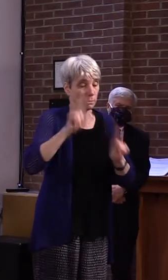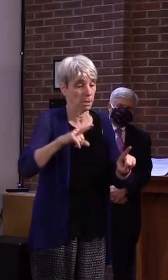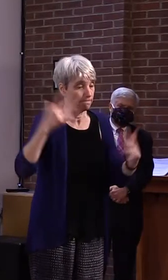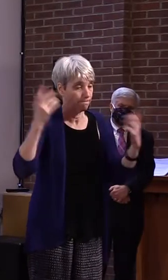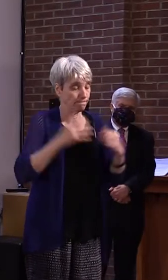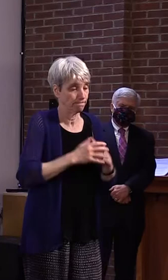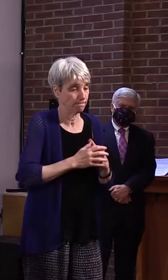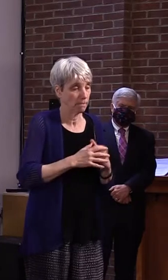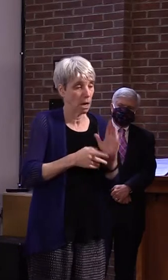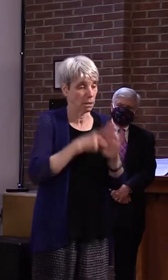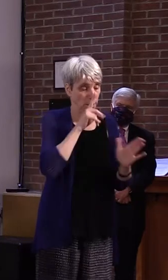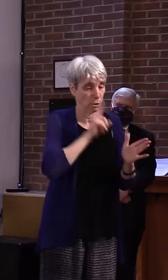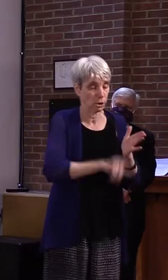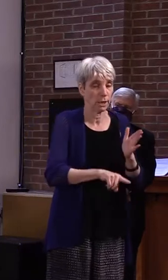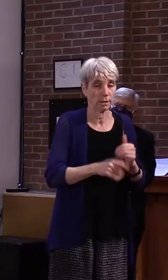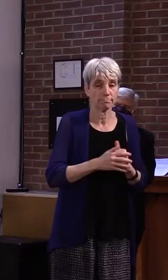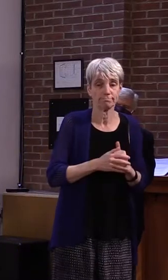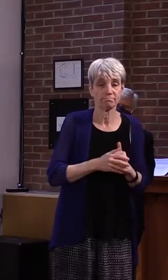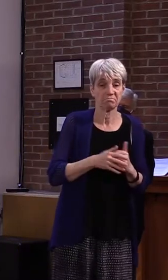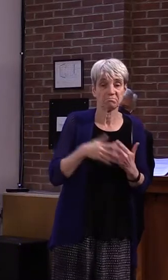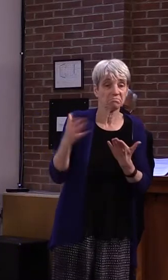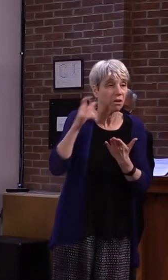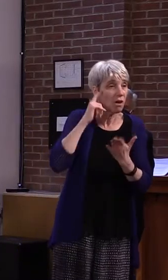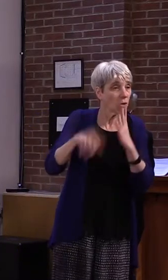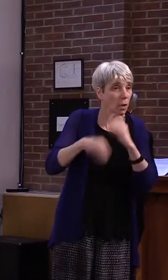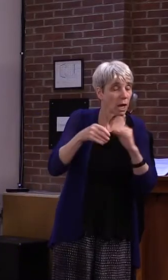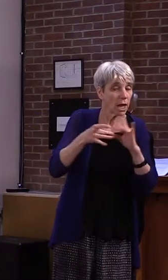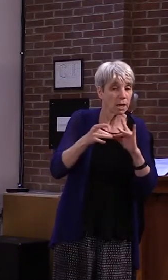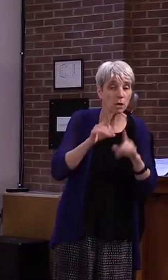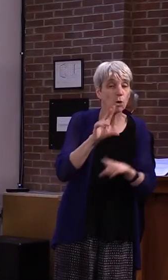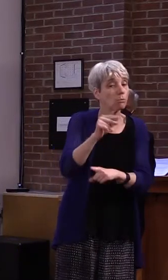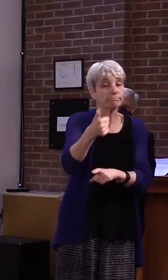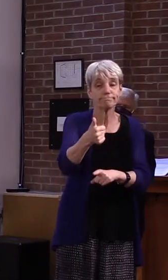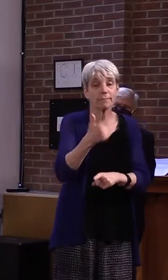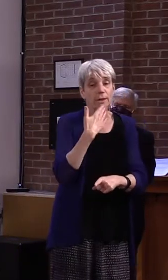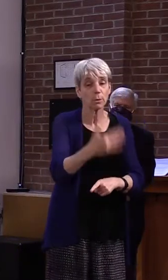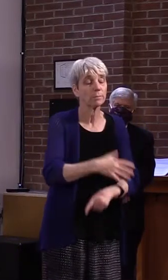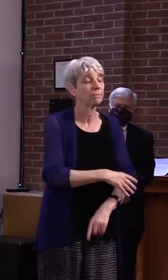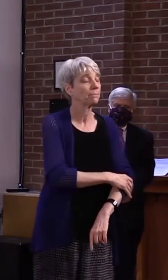I guess that's it, Governor, unless you have anything to add. I'm all set, thank you.